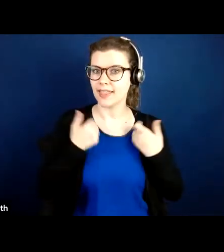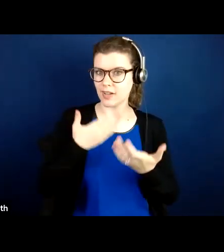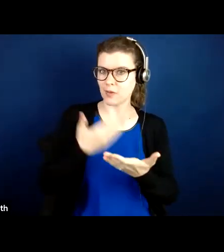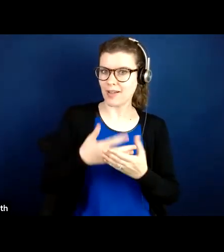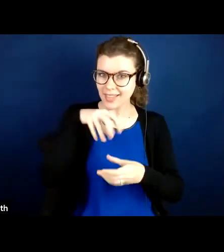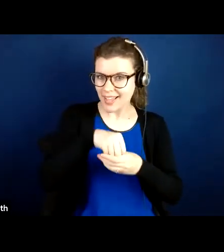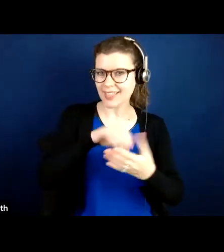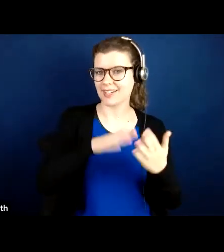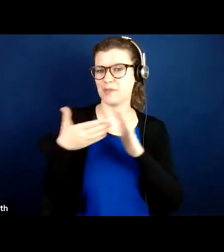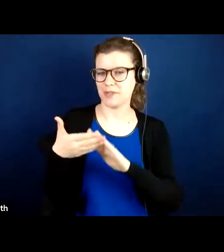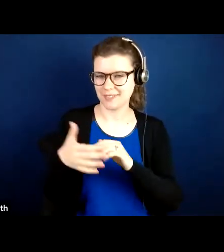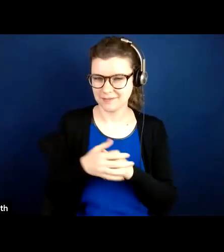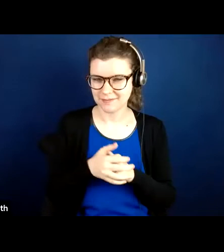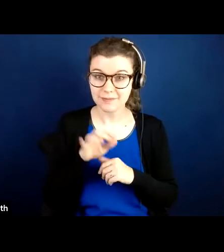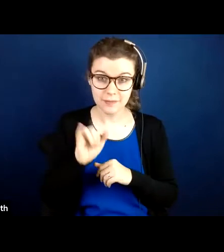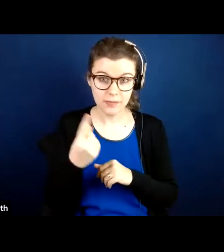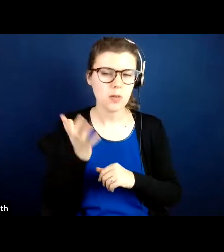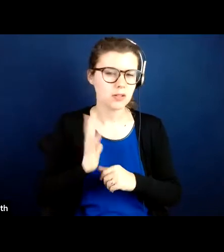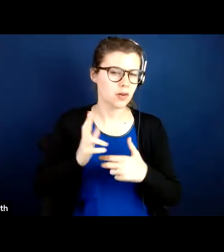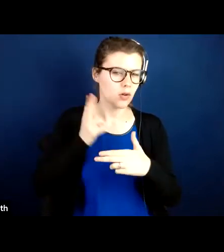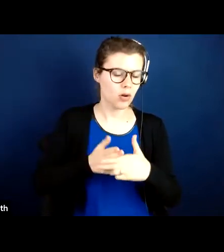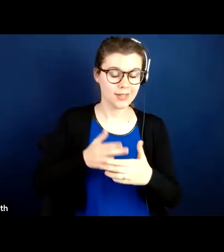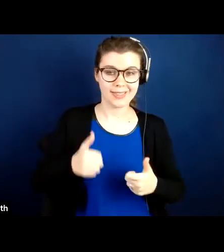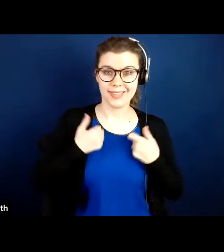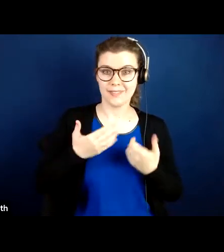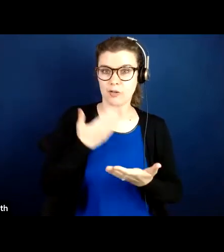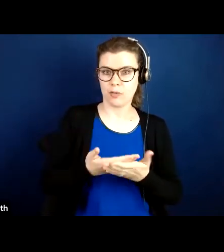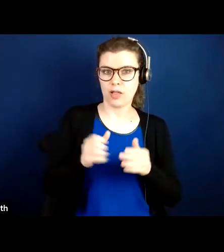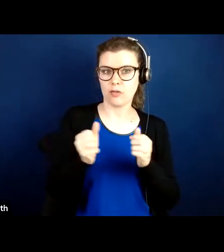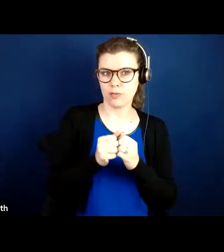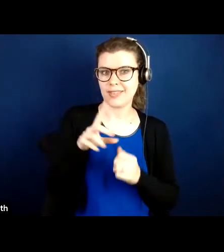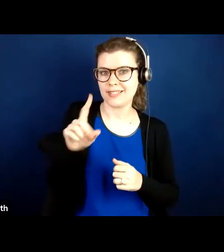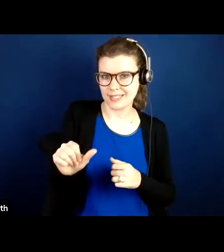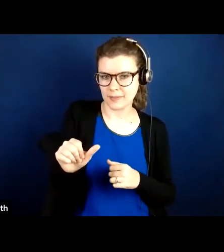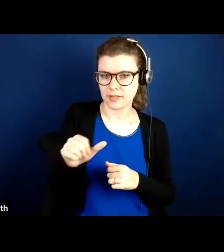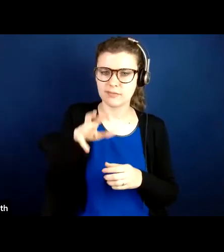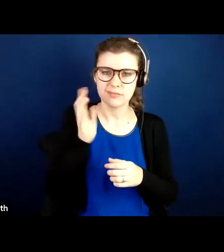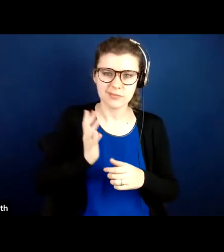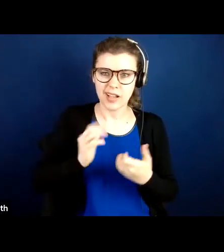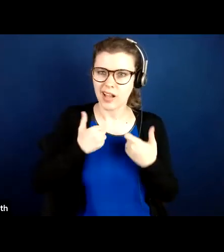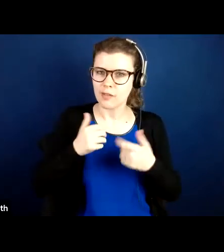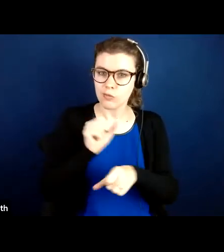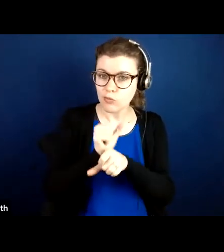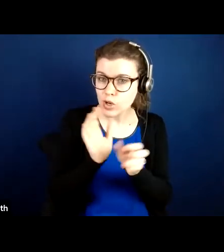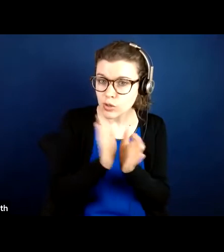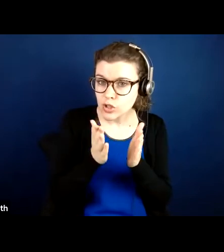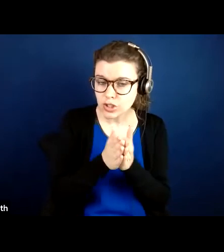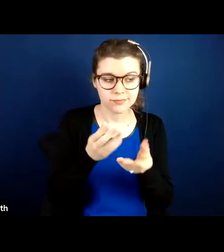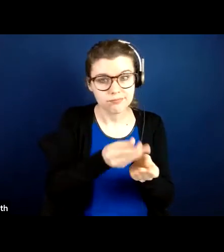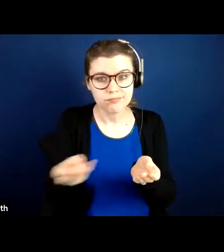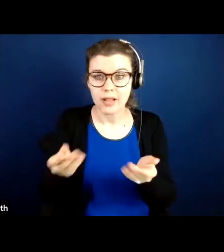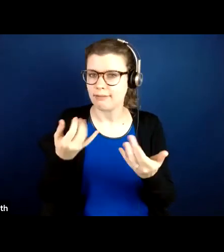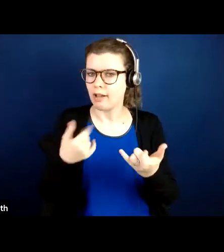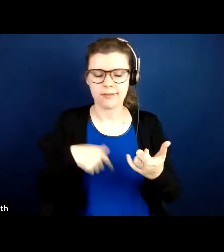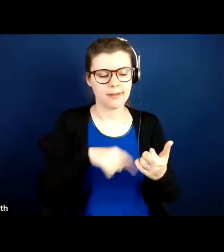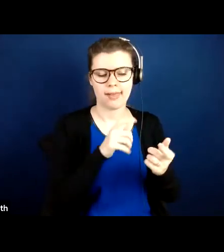community, which was formerly living well with a disability, and it used to be in workbooks. And we've adapted this to the web based